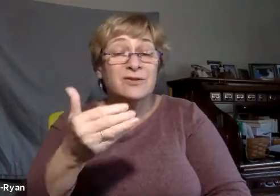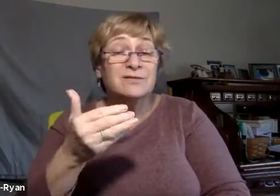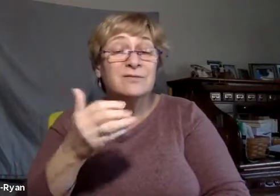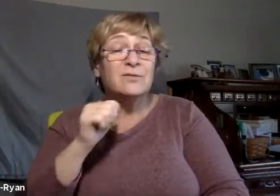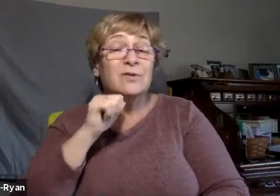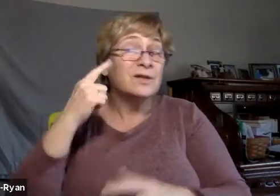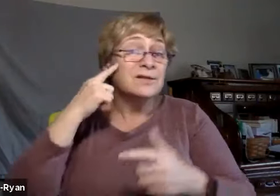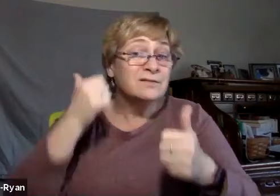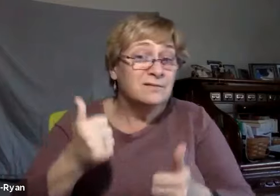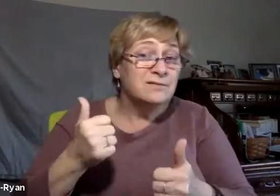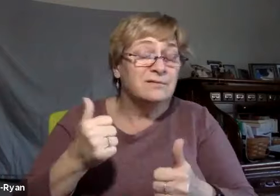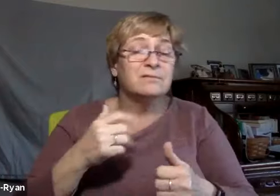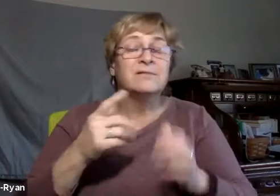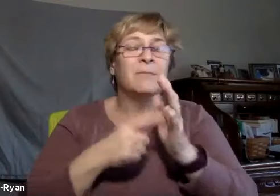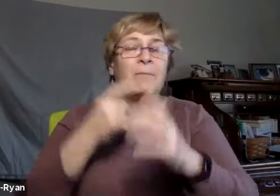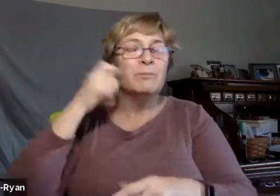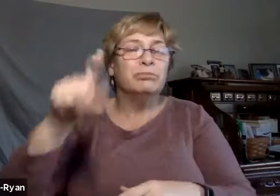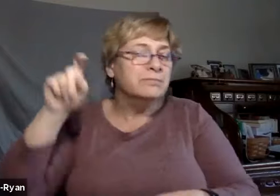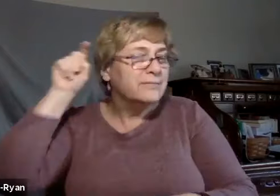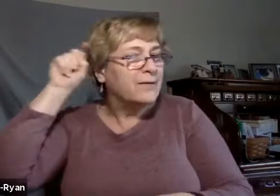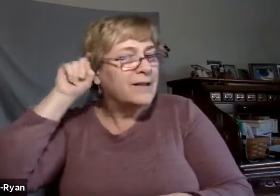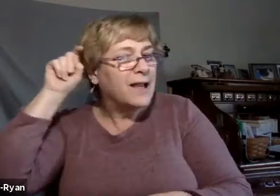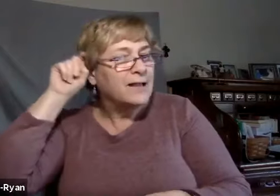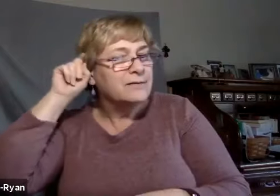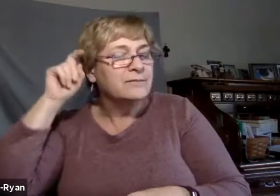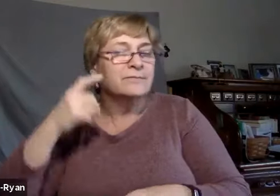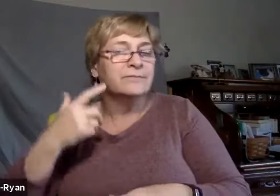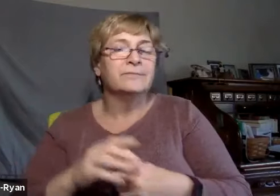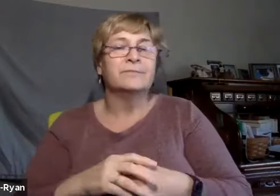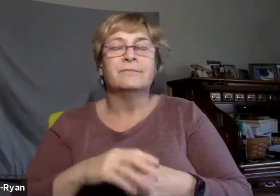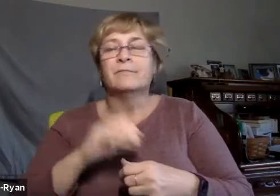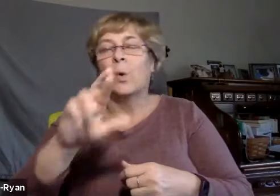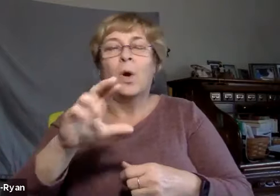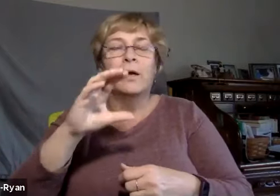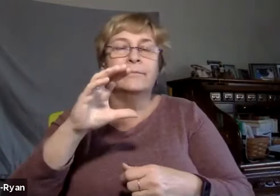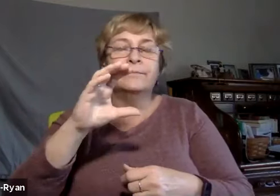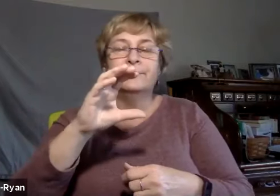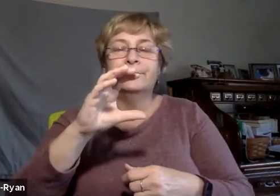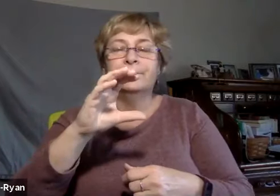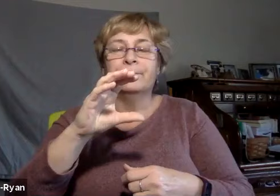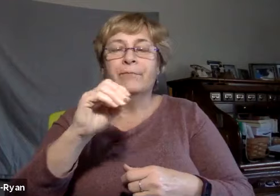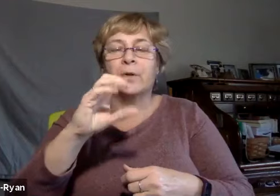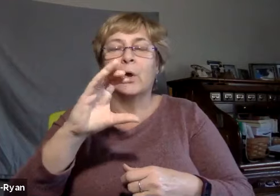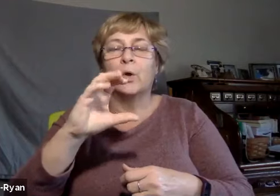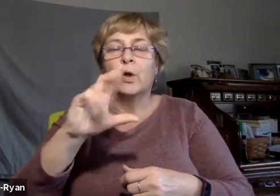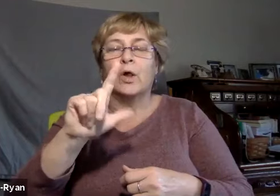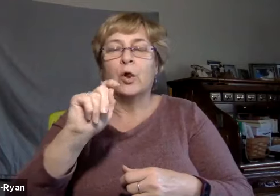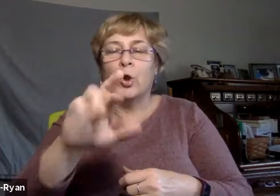need to double check just to make sure. Did they lose their hearing later on? Are they relying on a hearing aid or